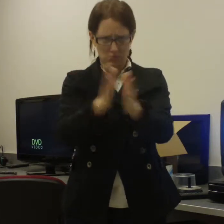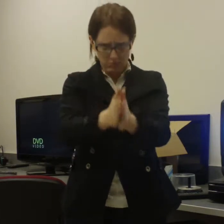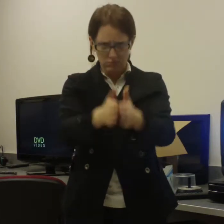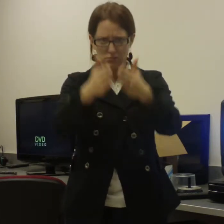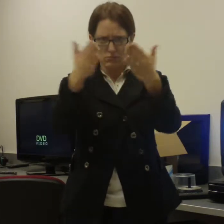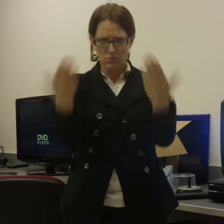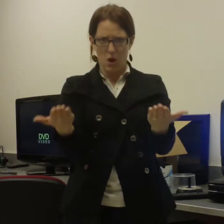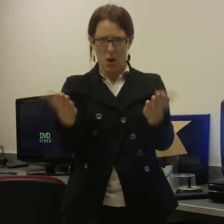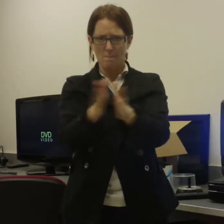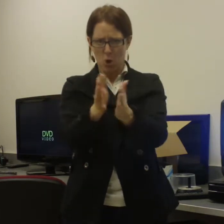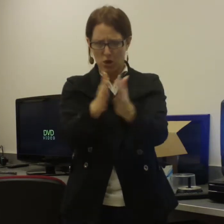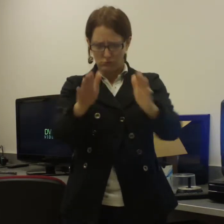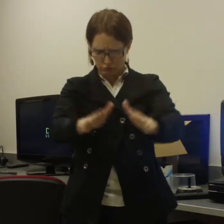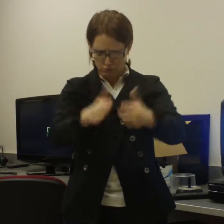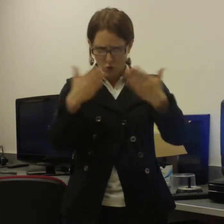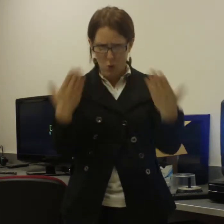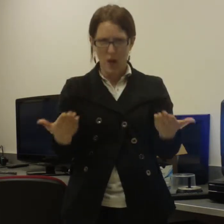which is on page,